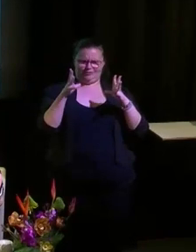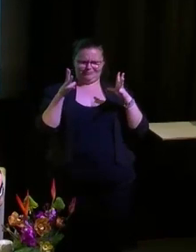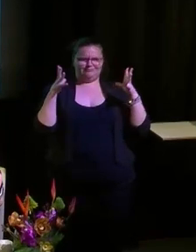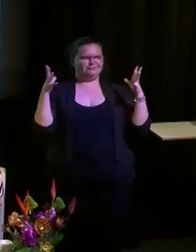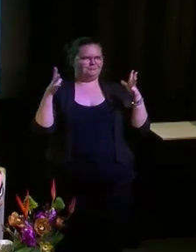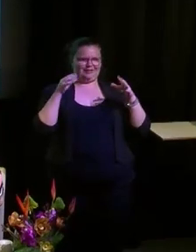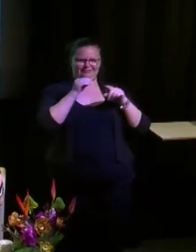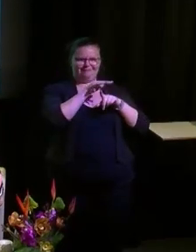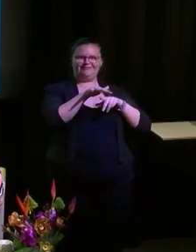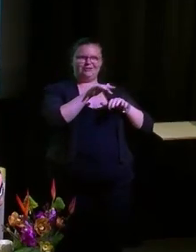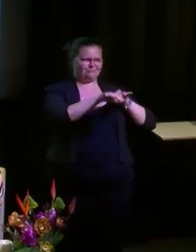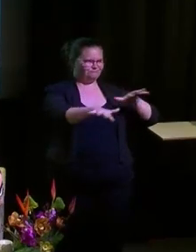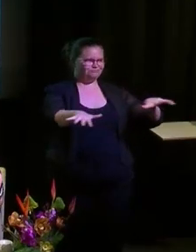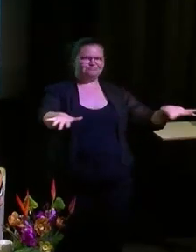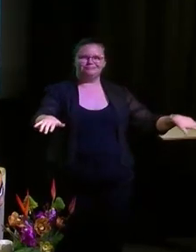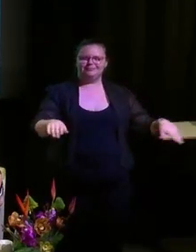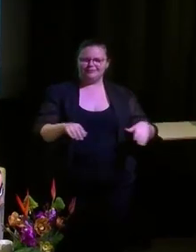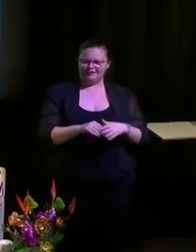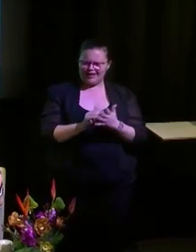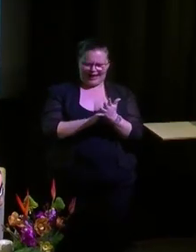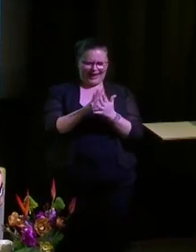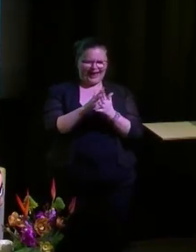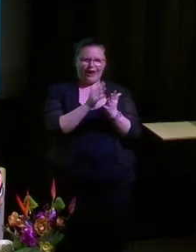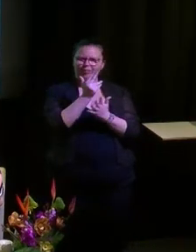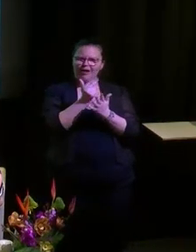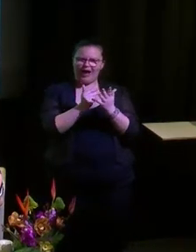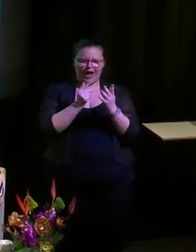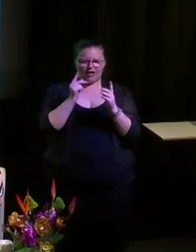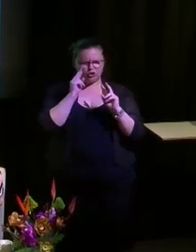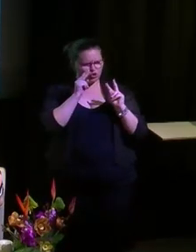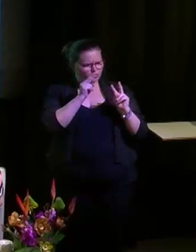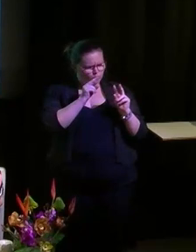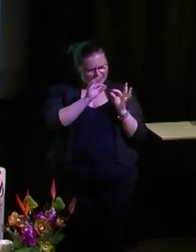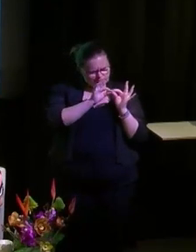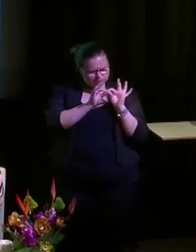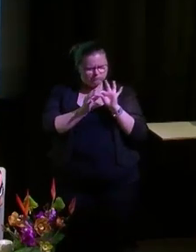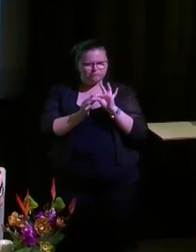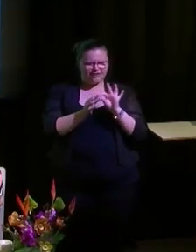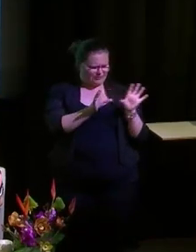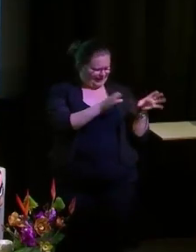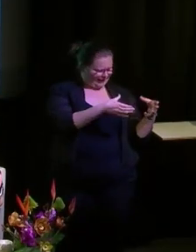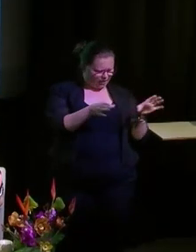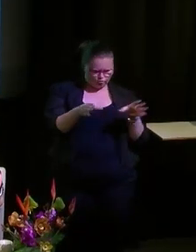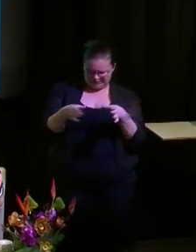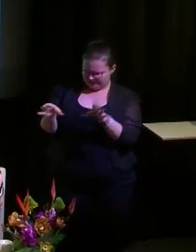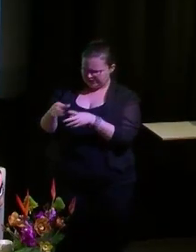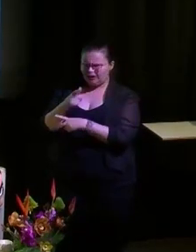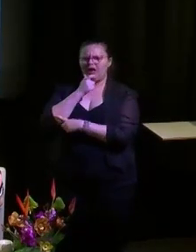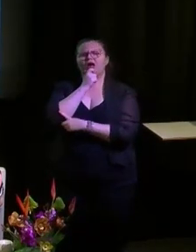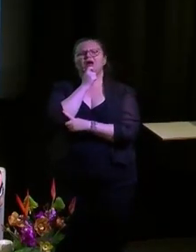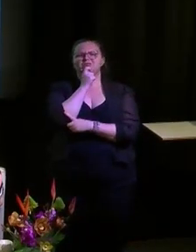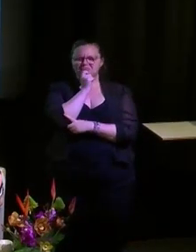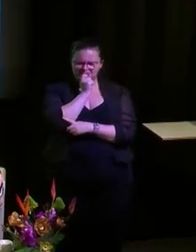fields, because the way the artists looked at it and they interpreted, it fell into categories, and it was like, whoa, okay.